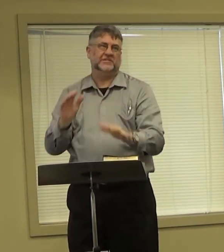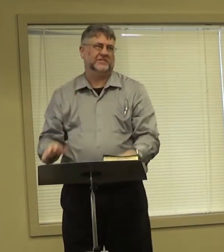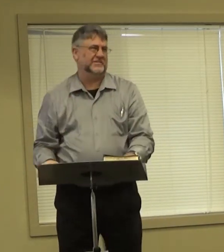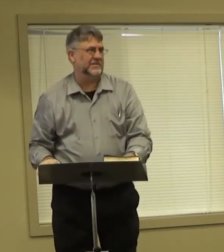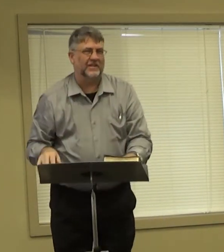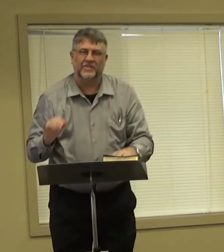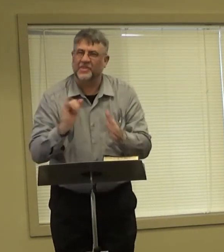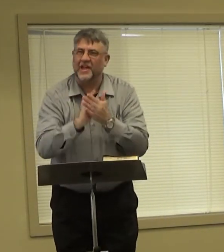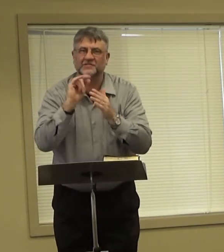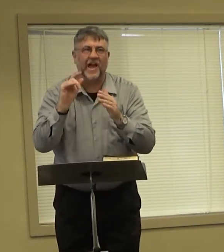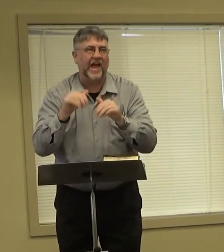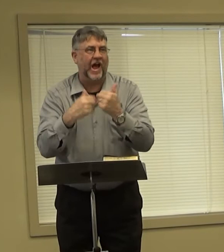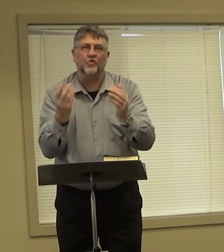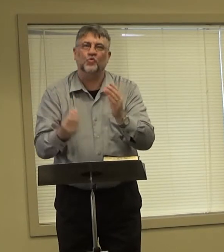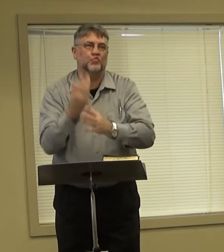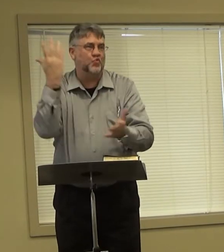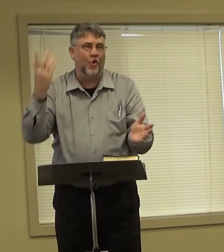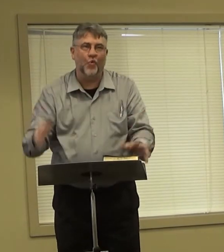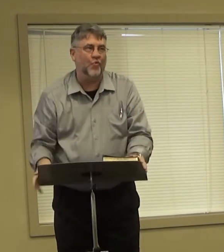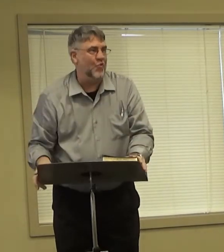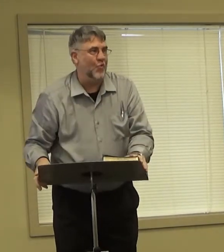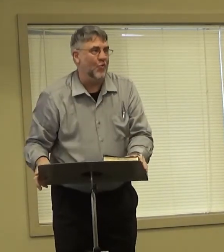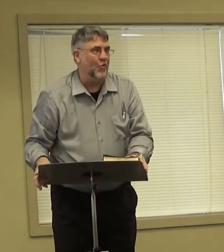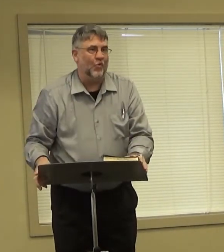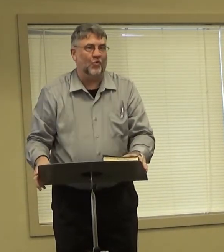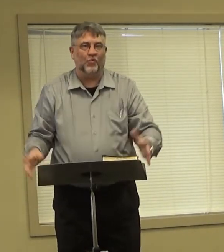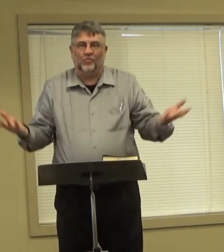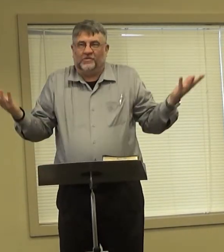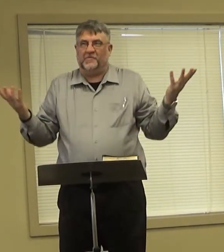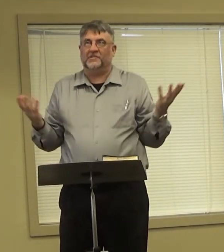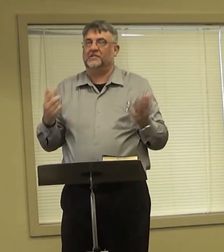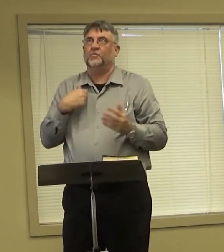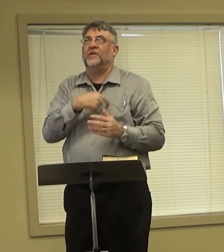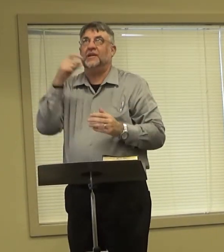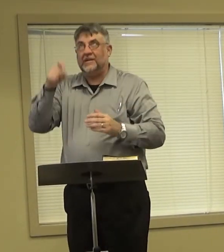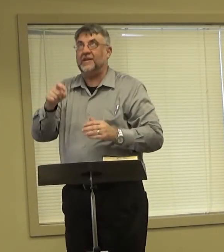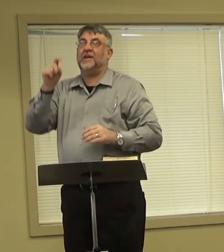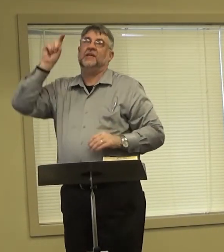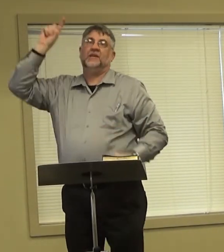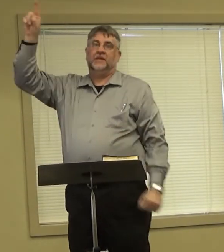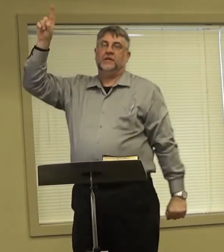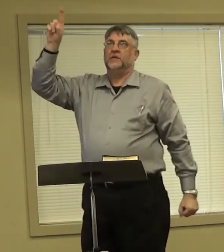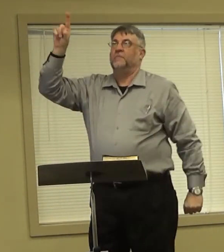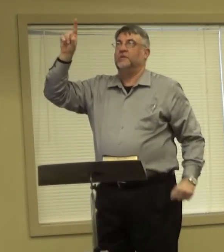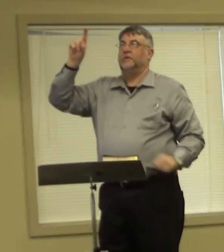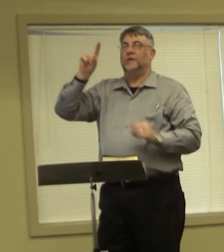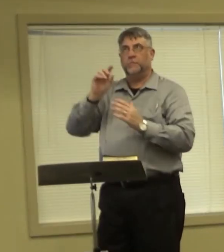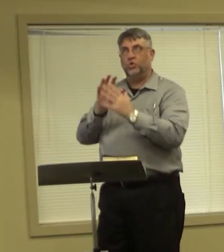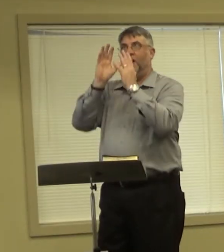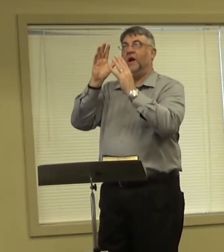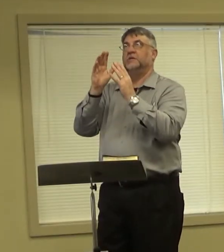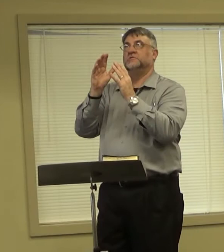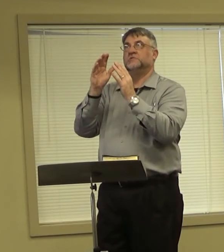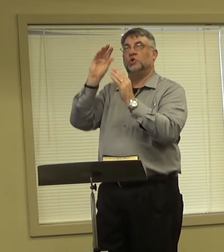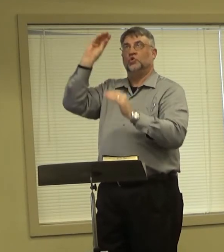in the, to enter his presence every day. You cannot grow without entering his presence, without